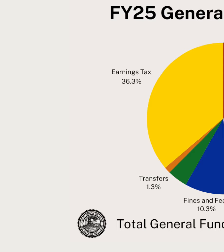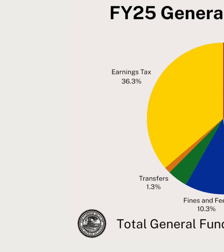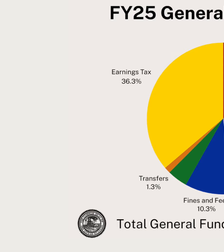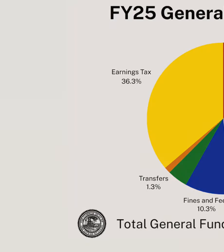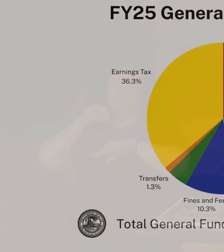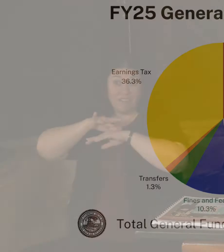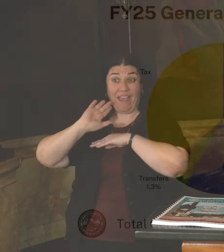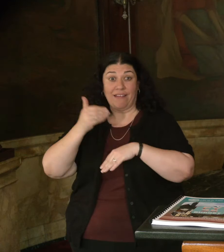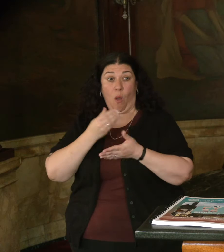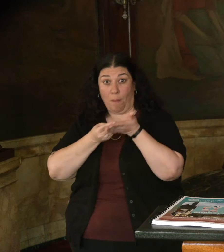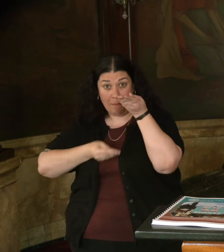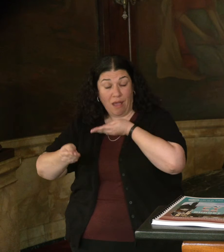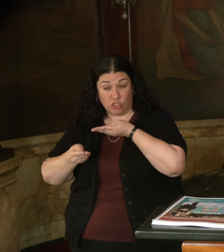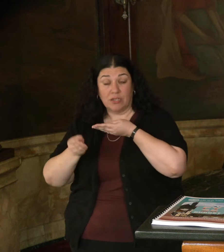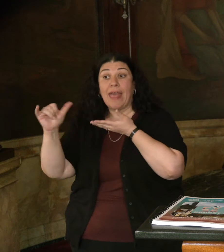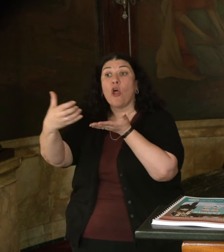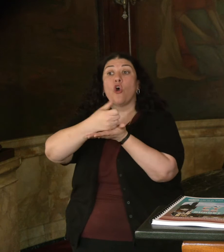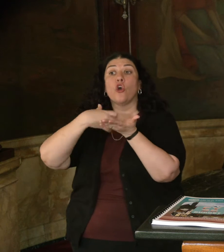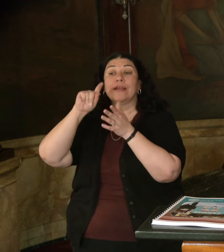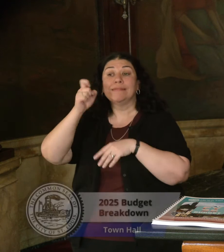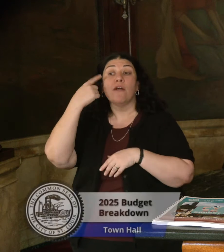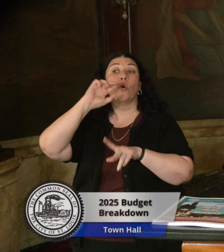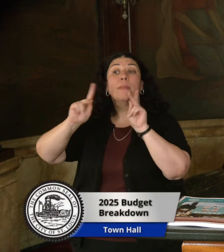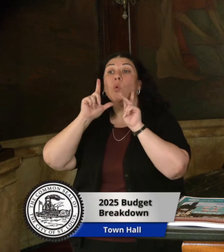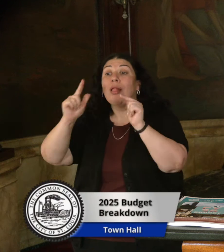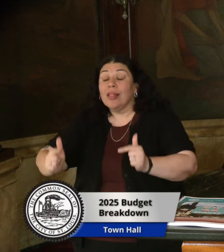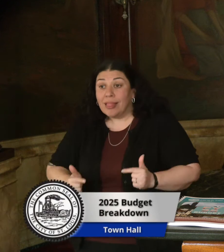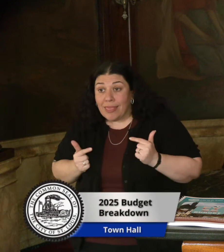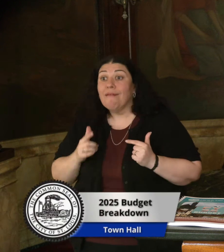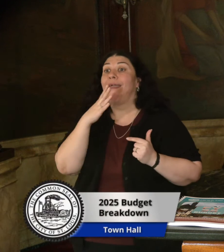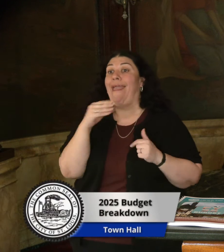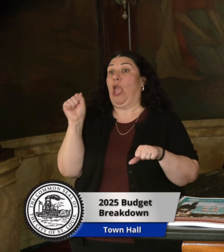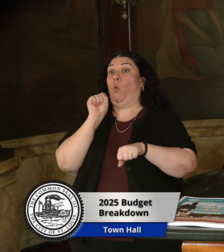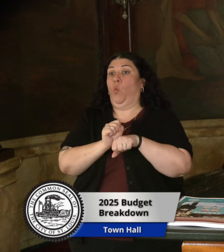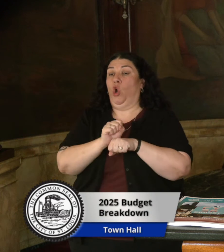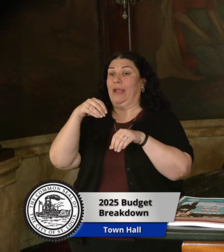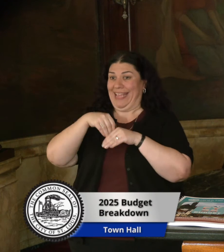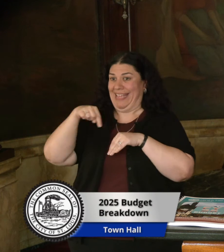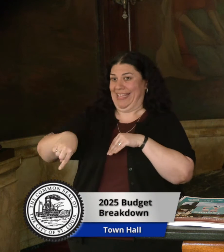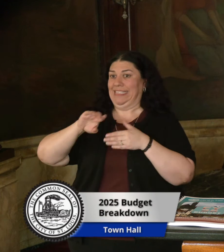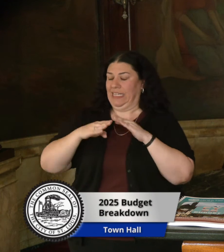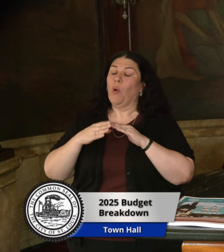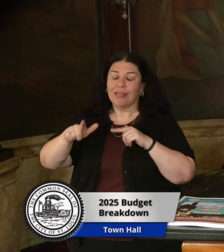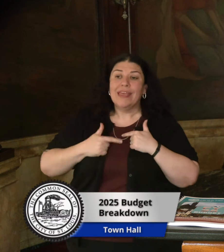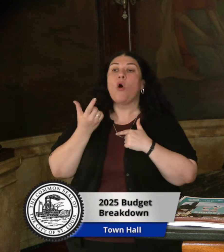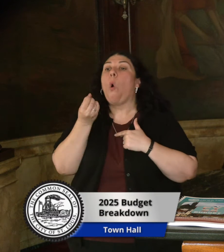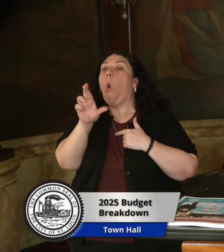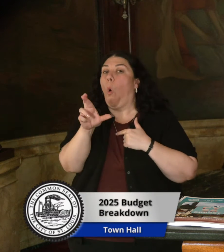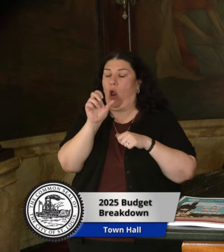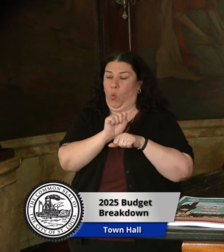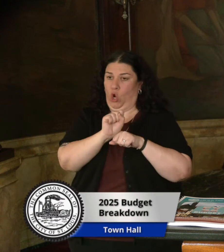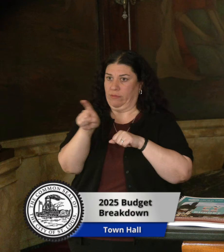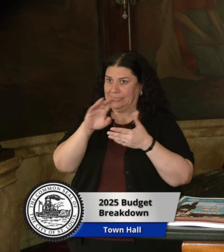impact our budget. The earnings tax is applied to people who live and work in the city or work in the city.